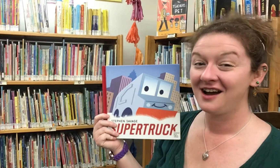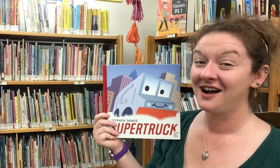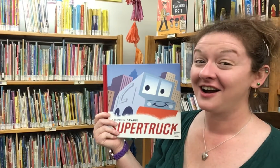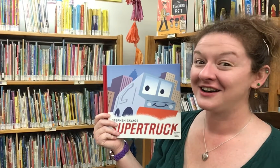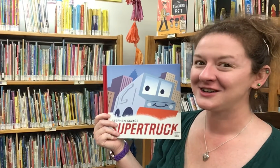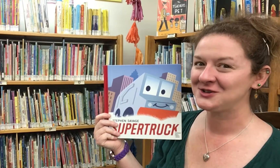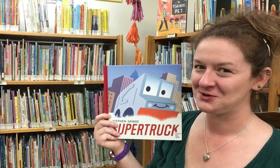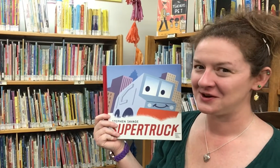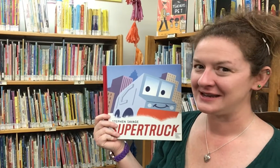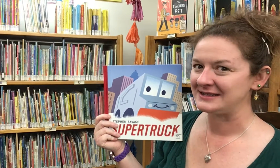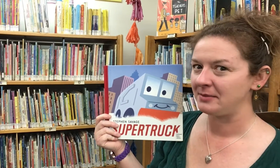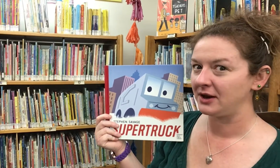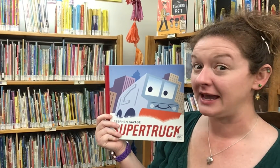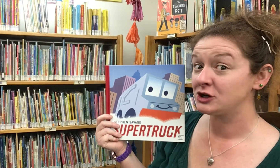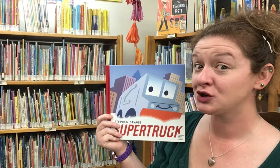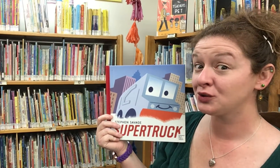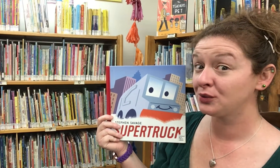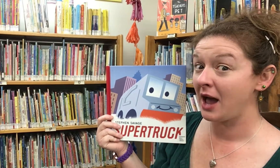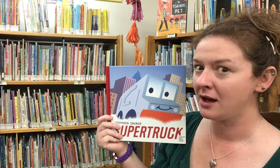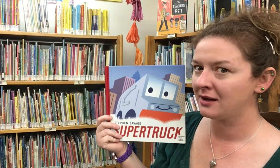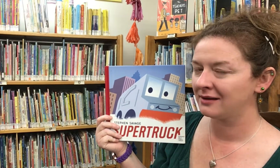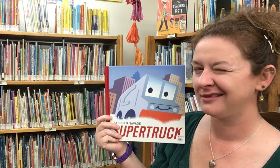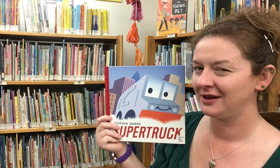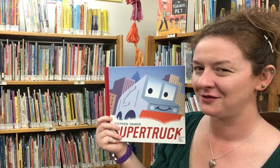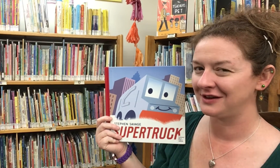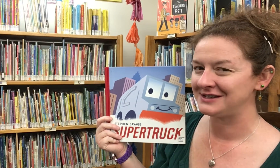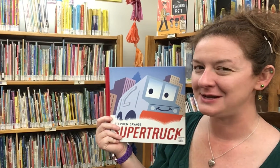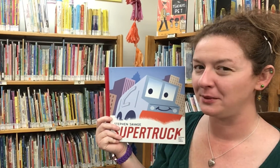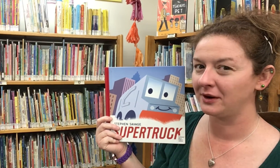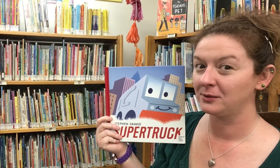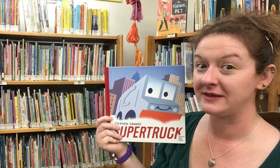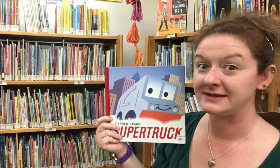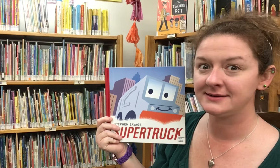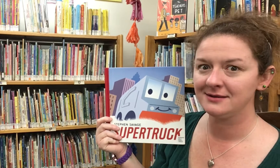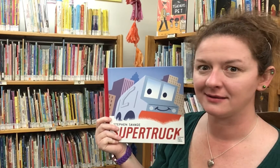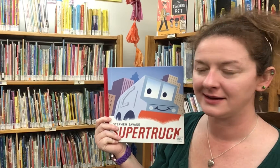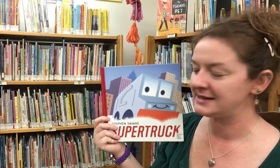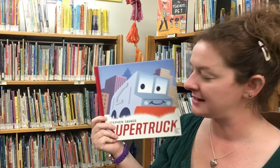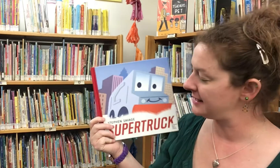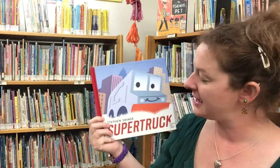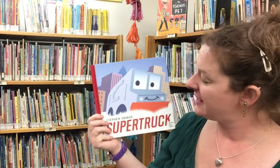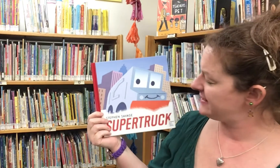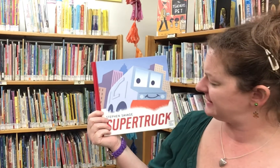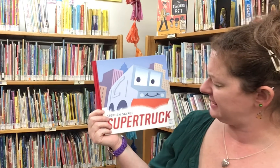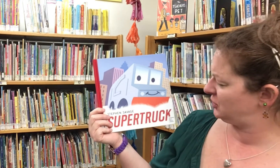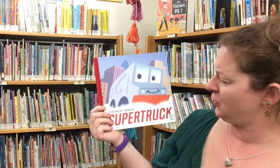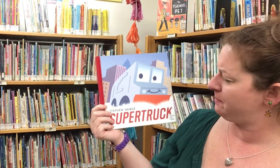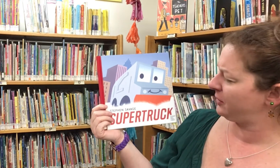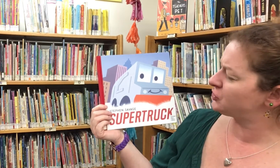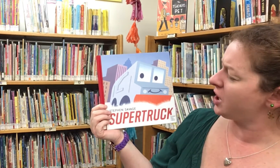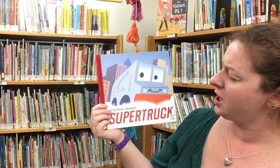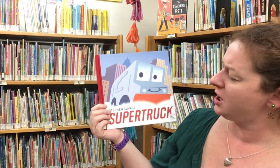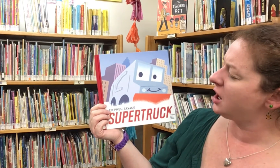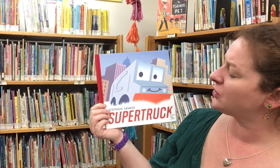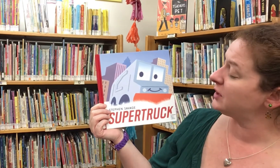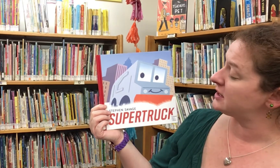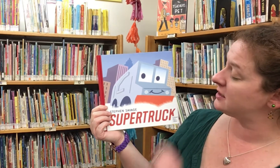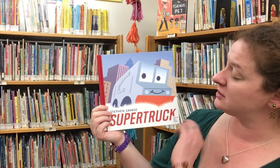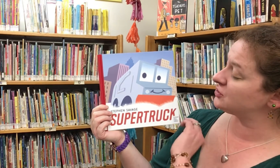Our next story is about a truck, another fun T word, with a secret identity. This is Super Truck, written and illustrated